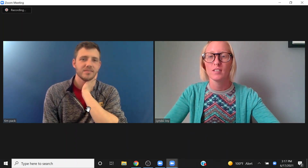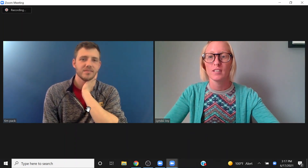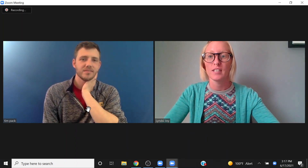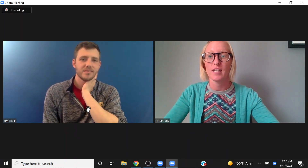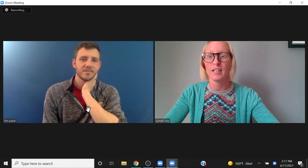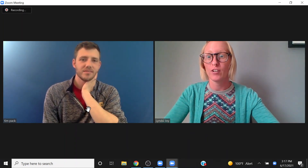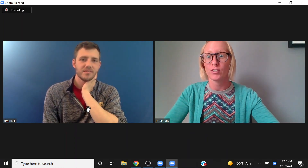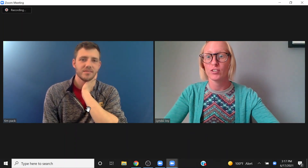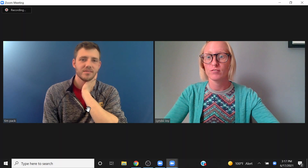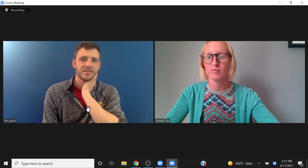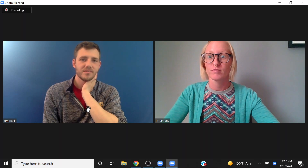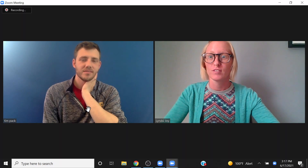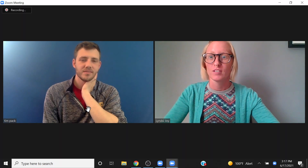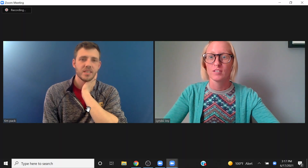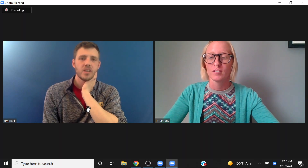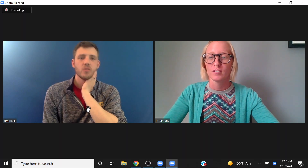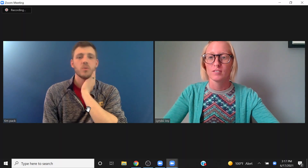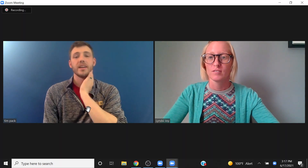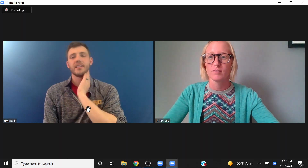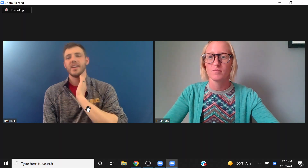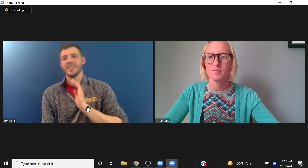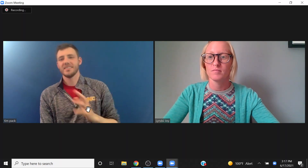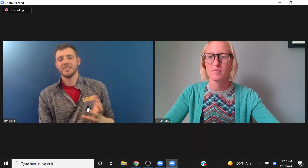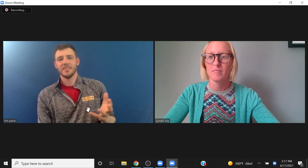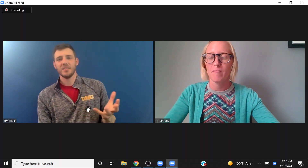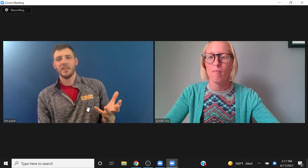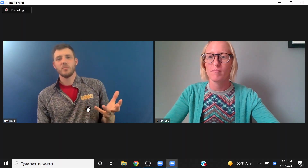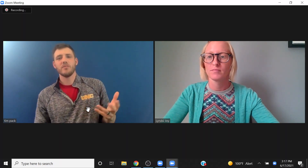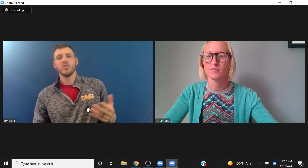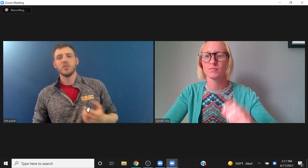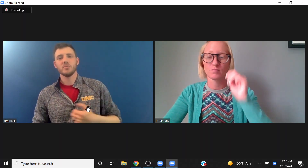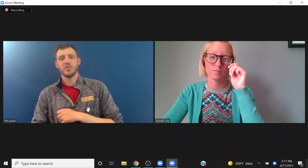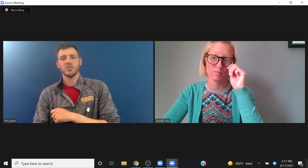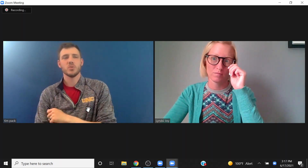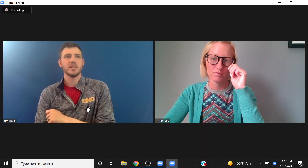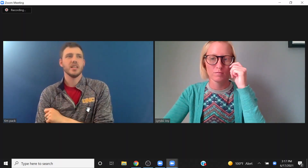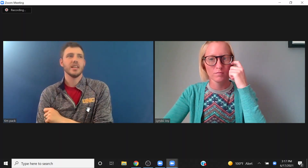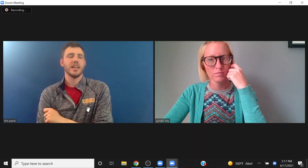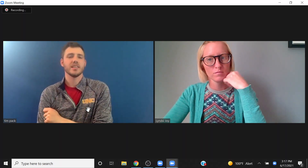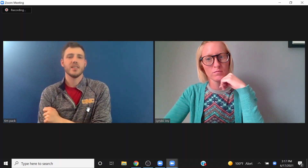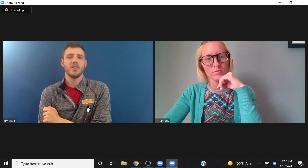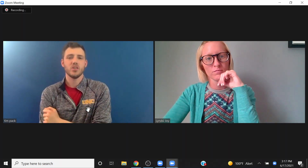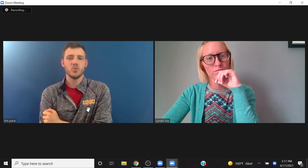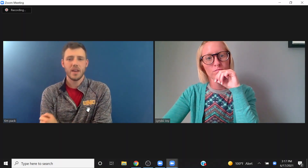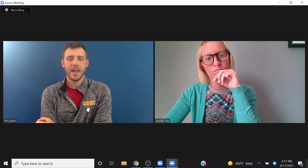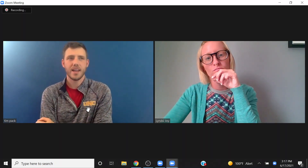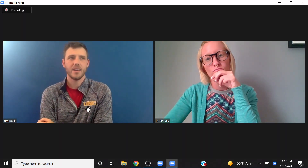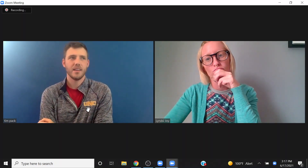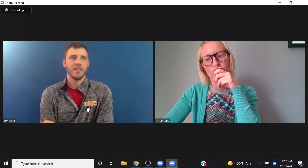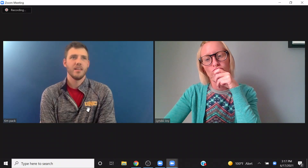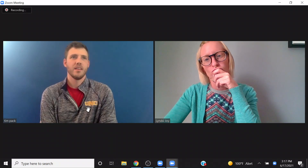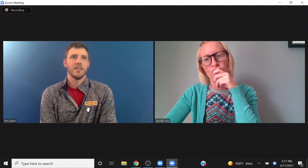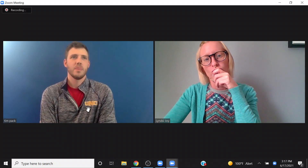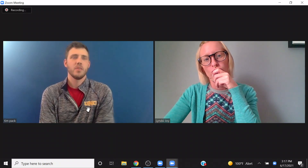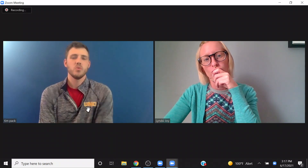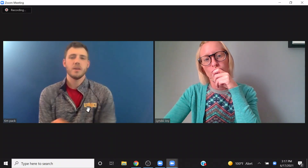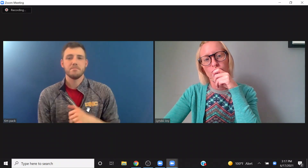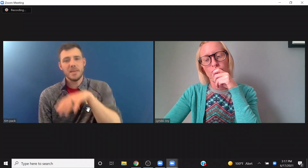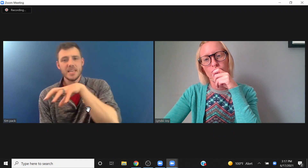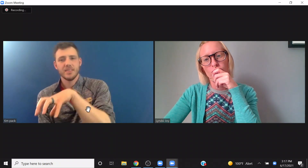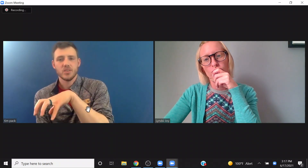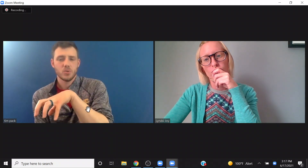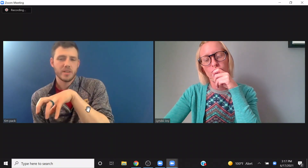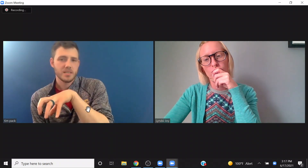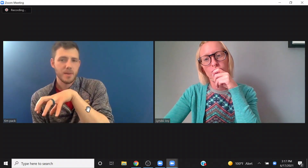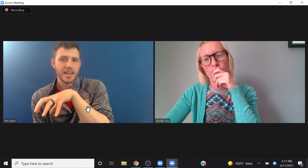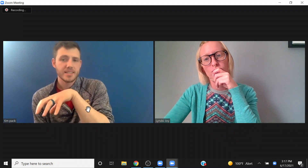stay in that character. Right. And like we've learned with the storytelling in ASL that you can